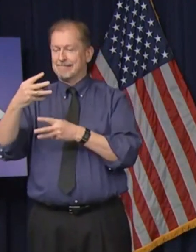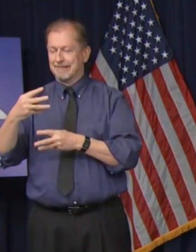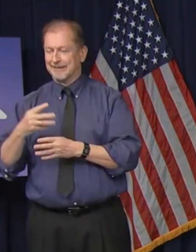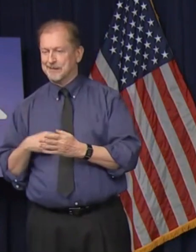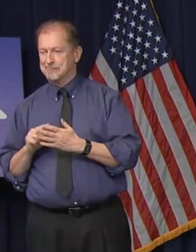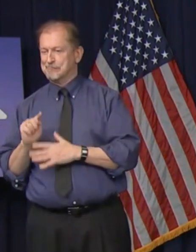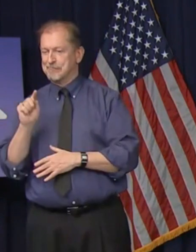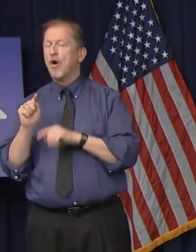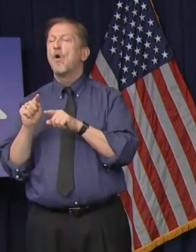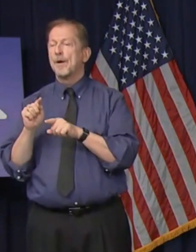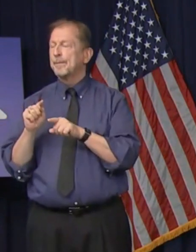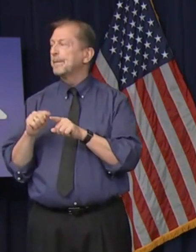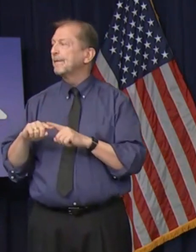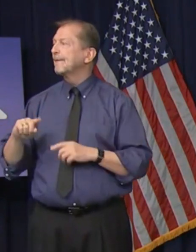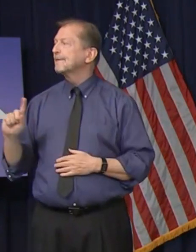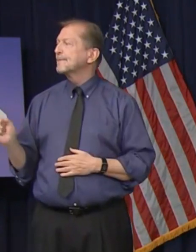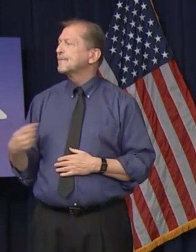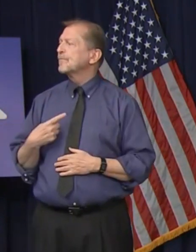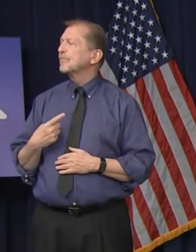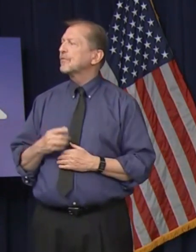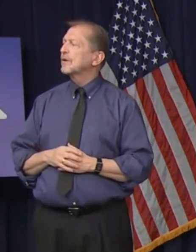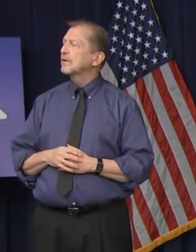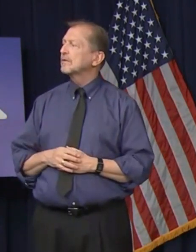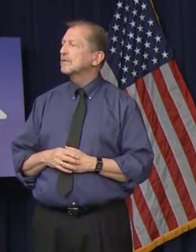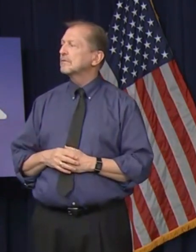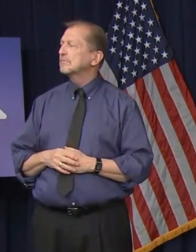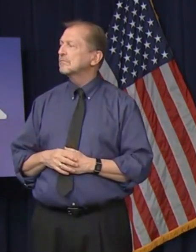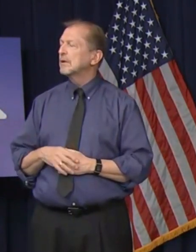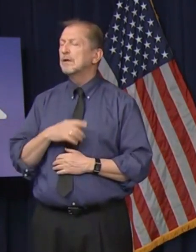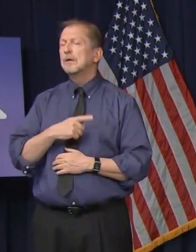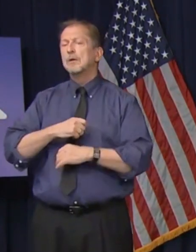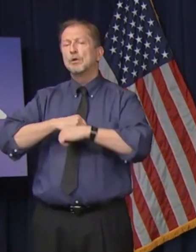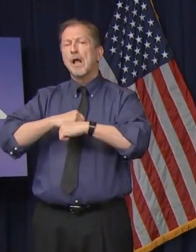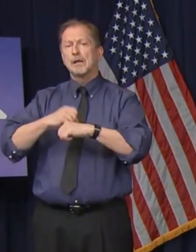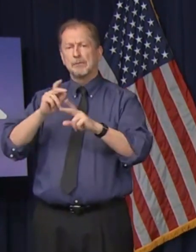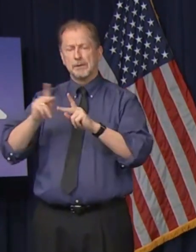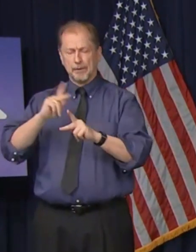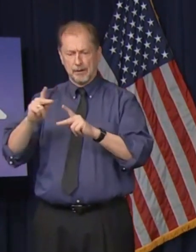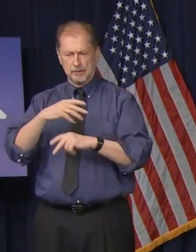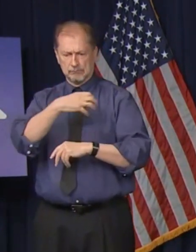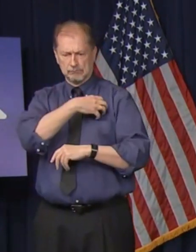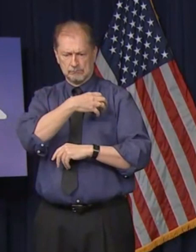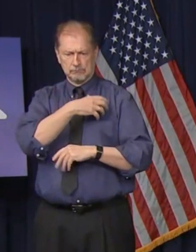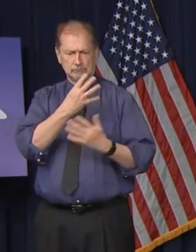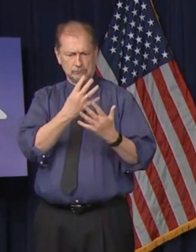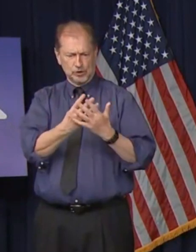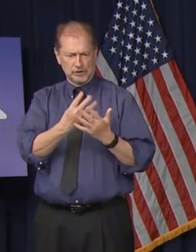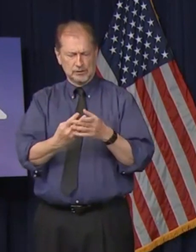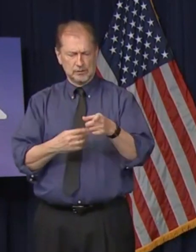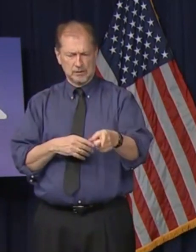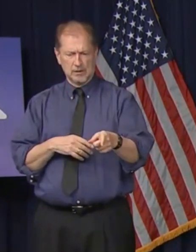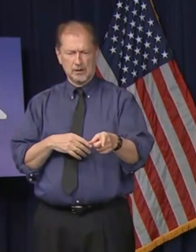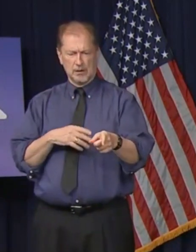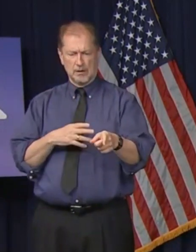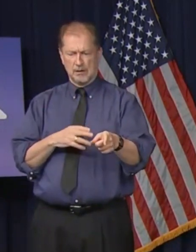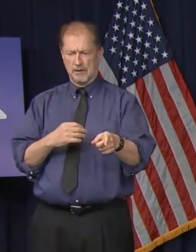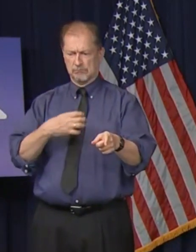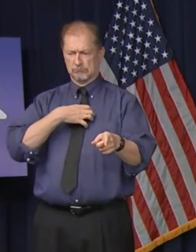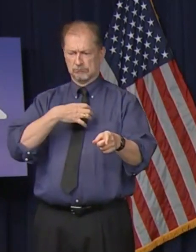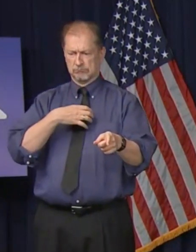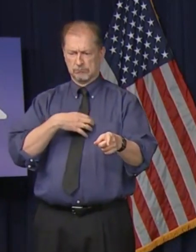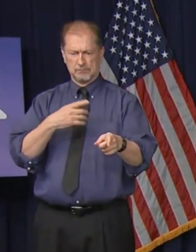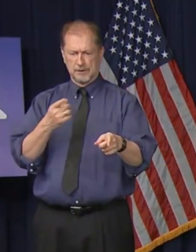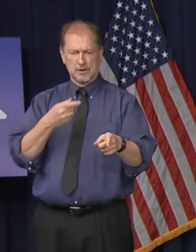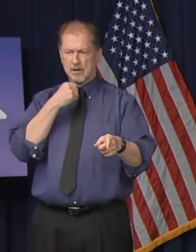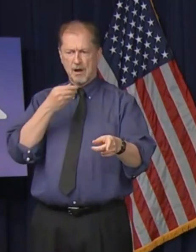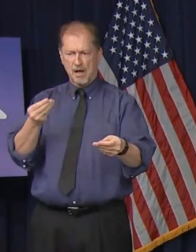it. Does this go in protecting people on the front lines, in this case correctional officers, and also would not allowing